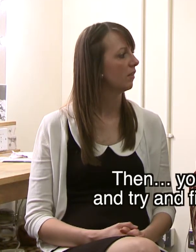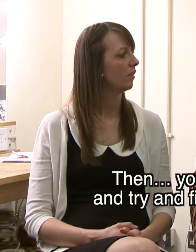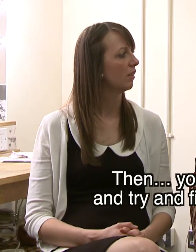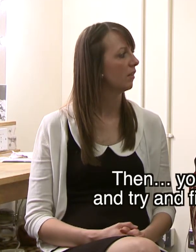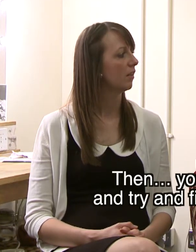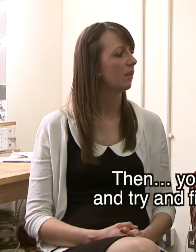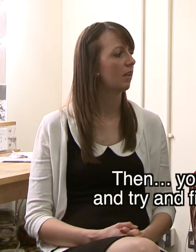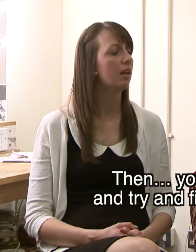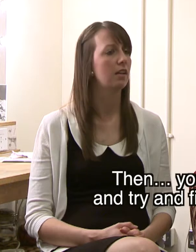idea.